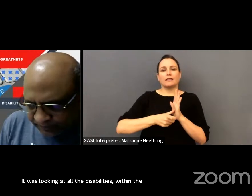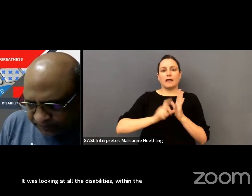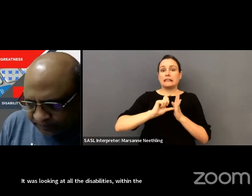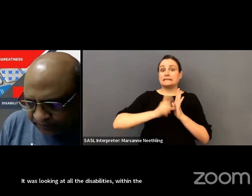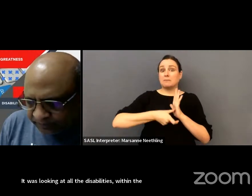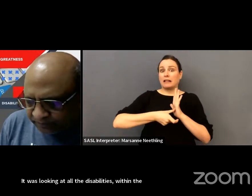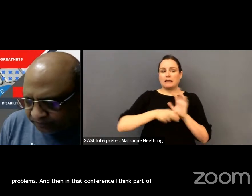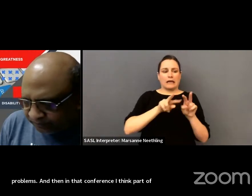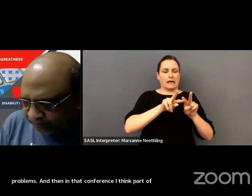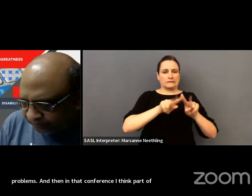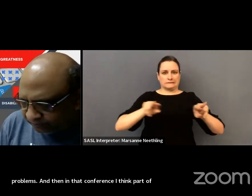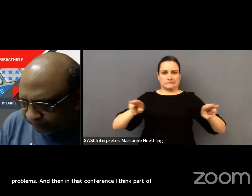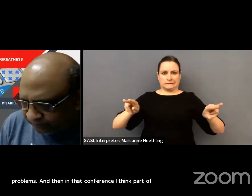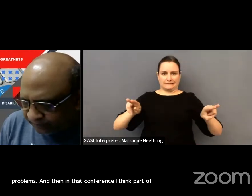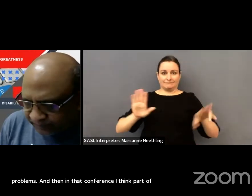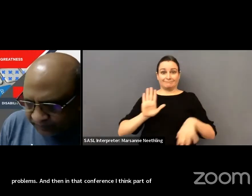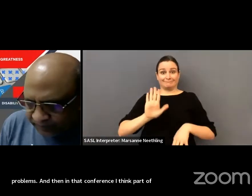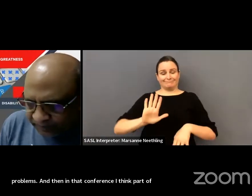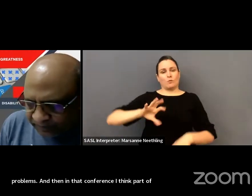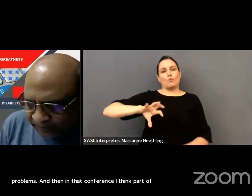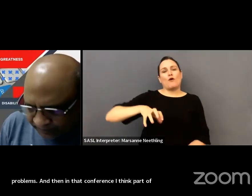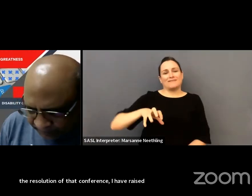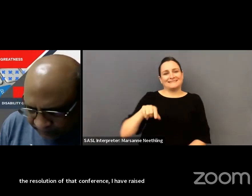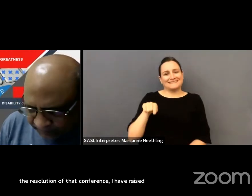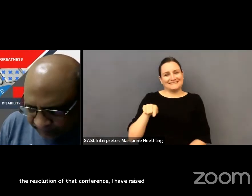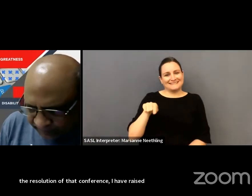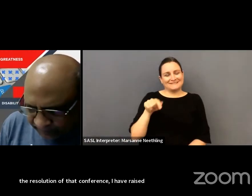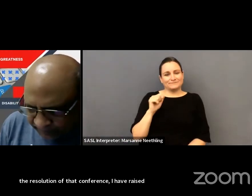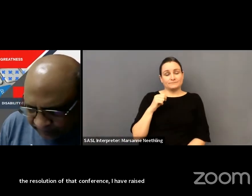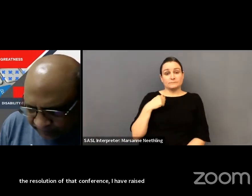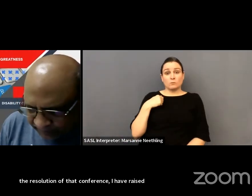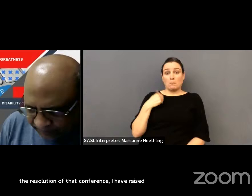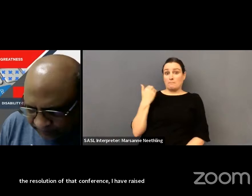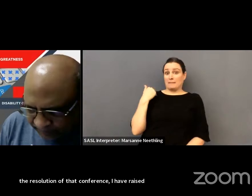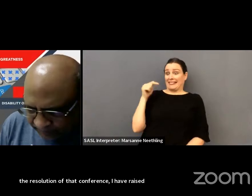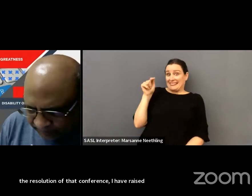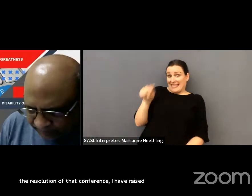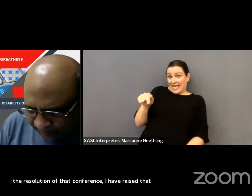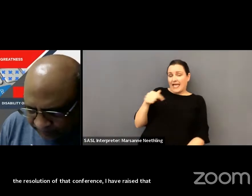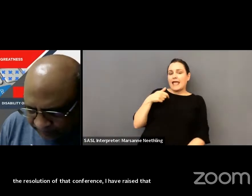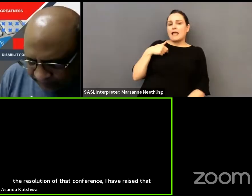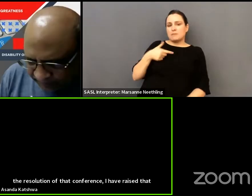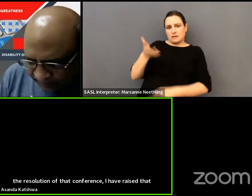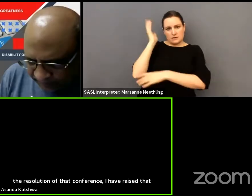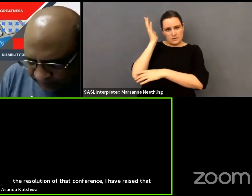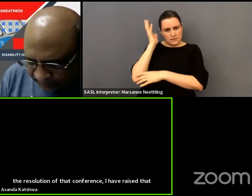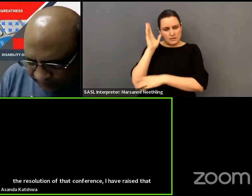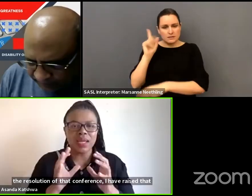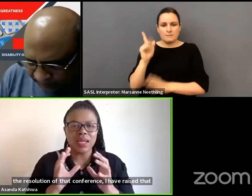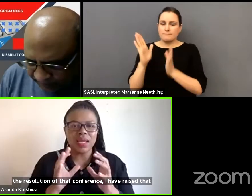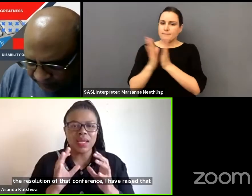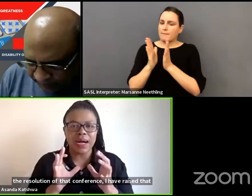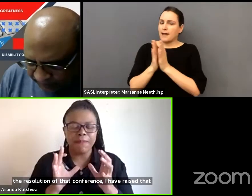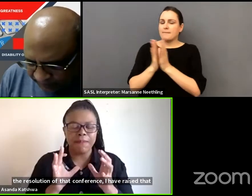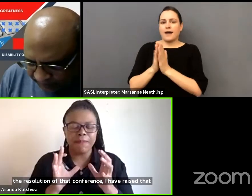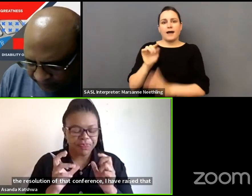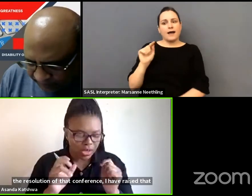part of the resolution of that conference, I have raised that the next conference should be